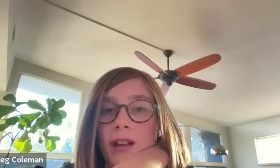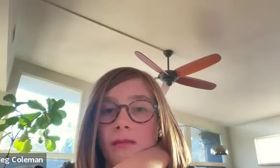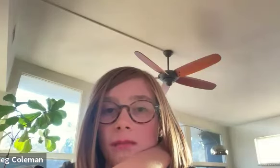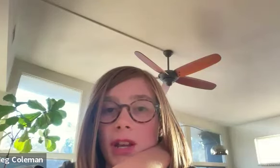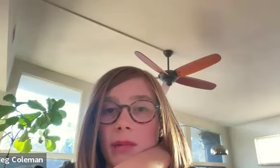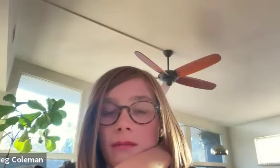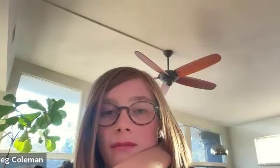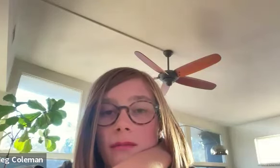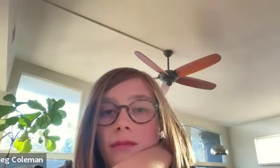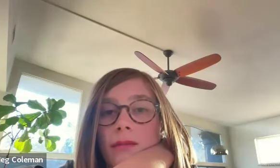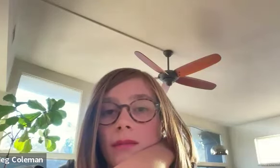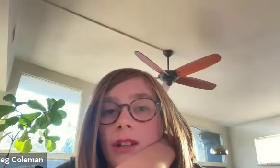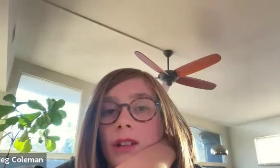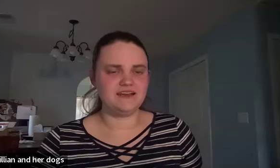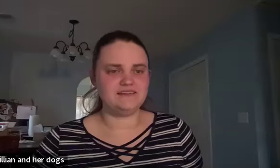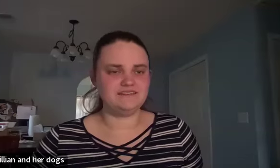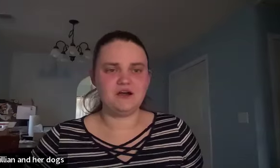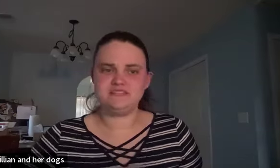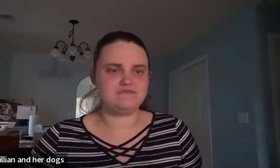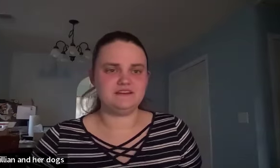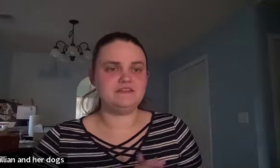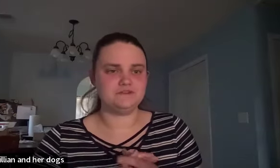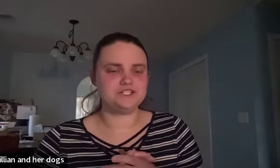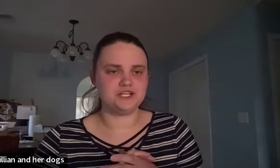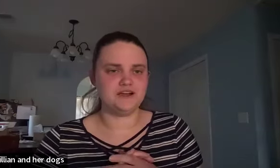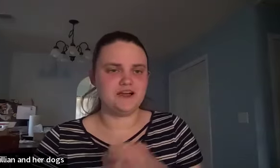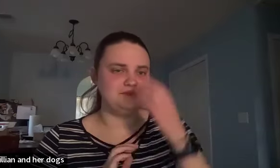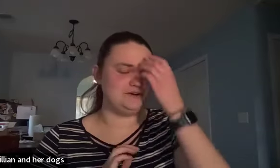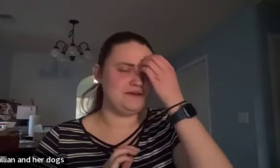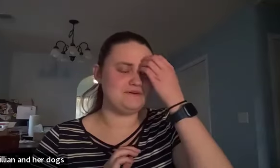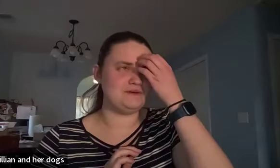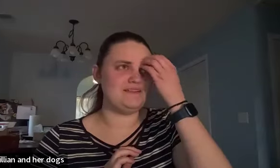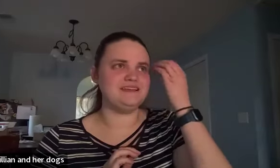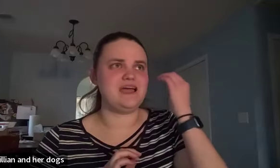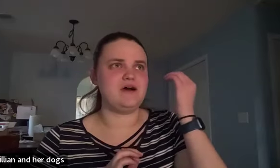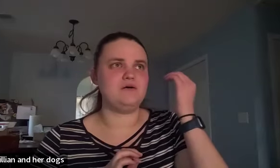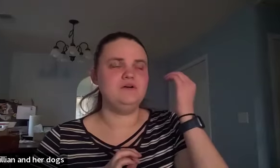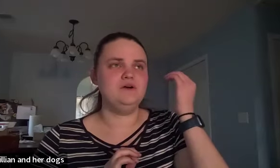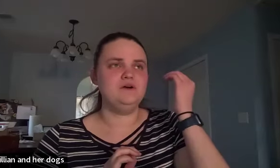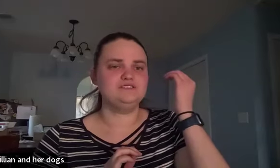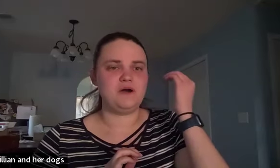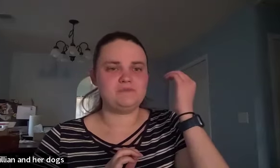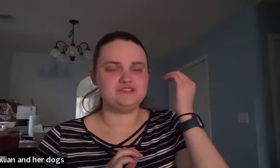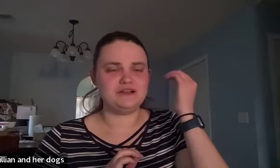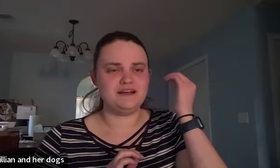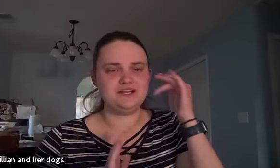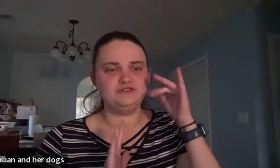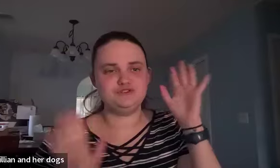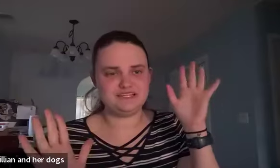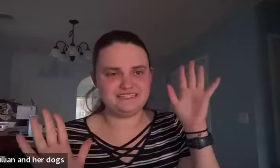that, maybe. Oh, definitely. Oh, definitely, for sure. You don't ever realize how so I'm gonna try not to go too crazy